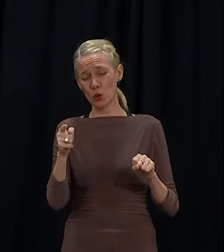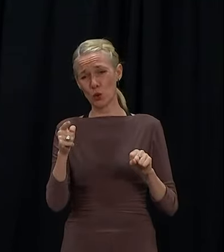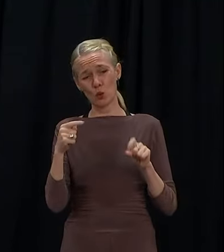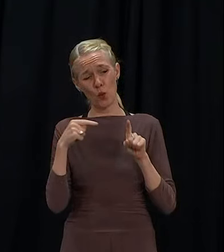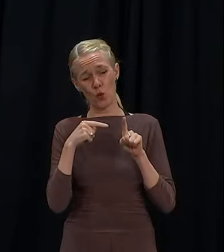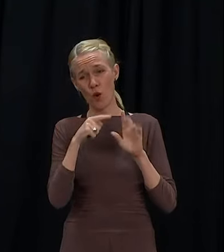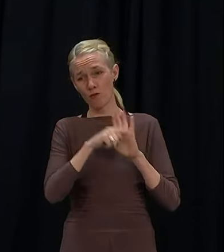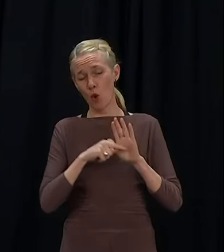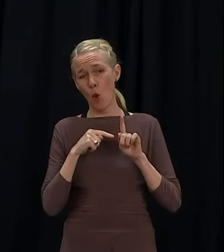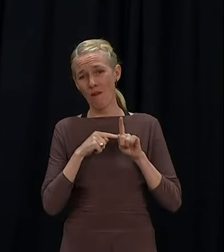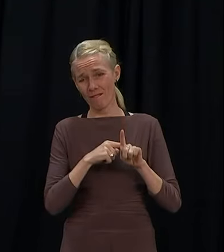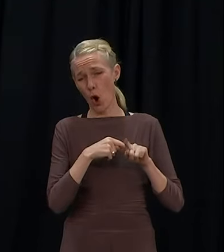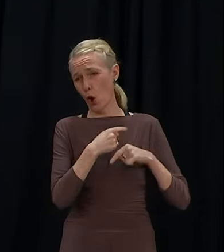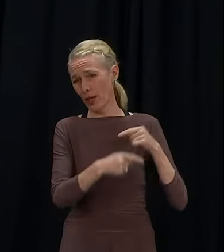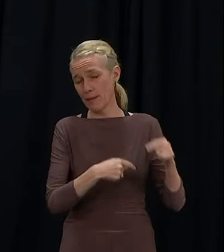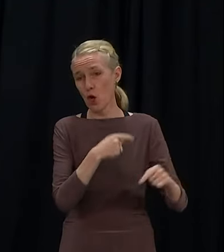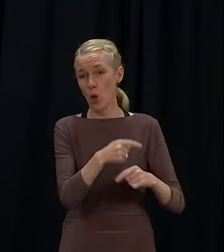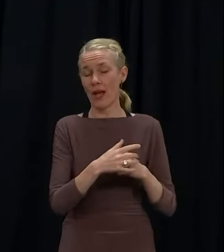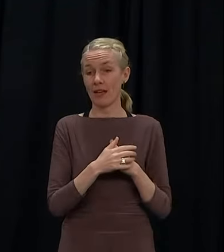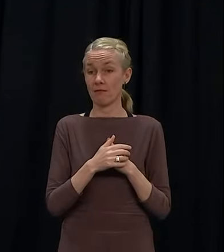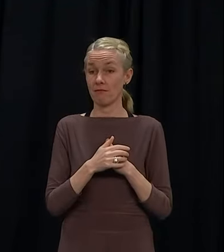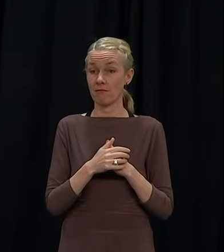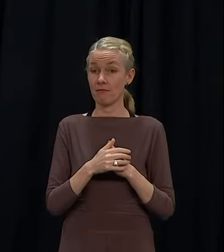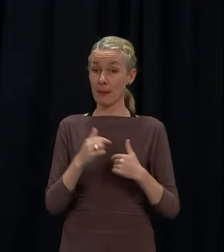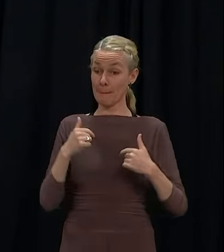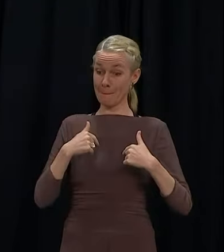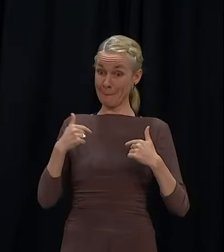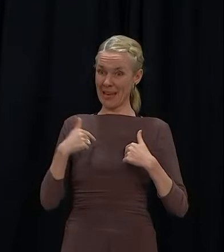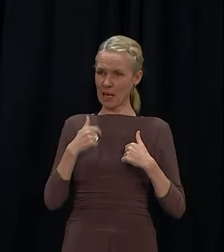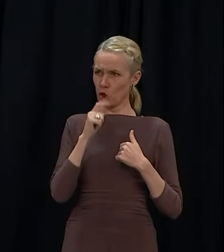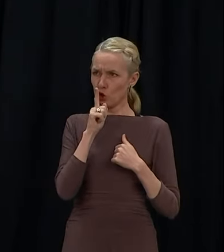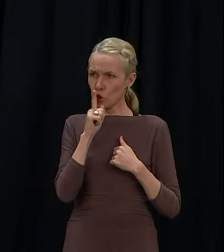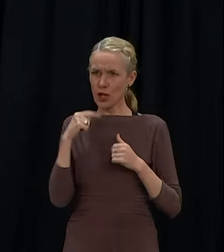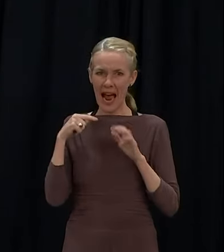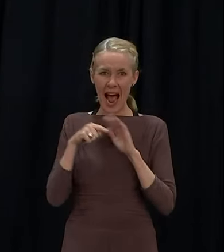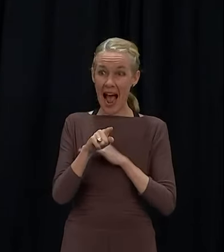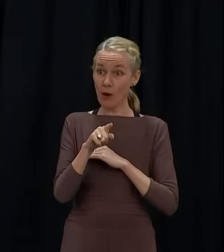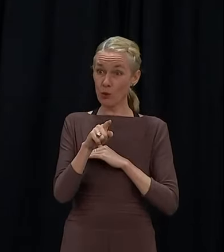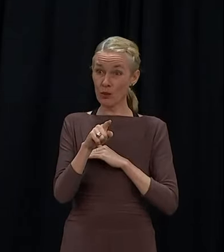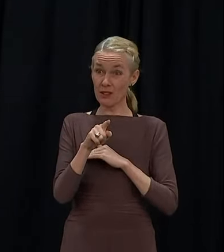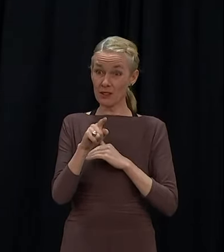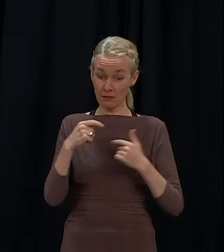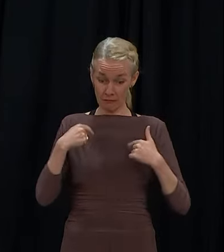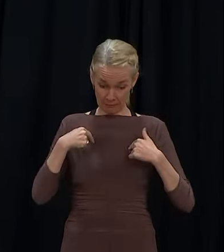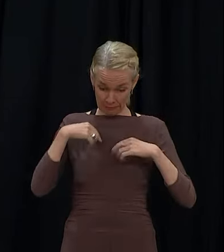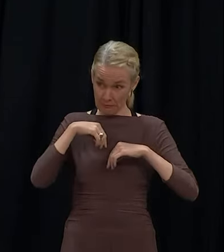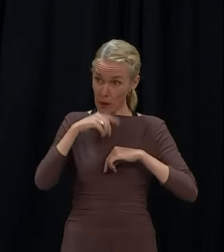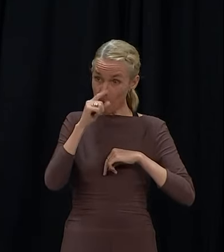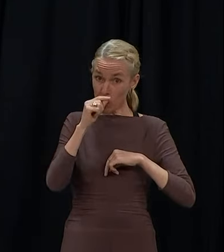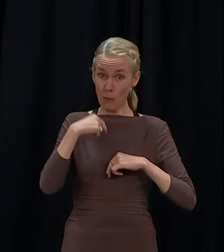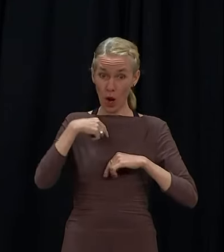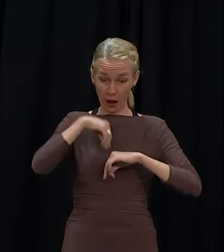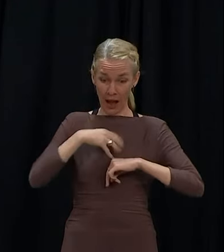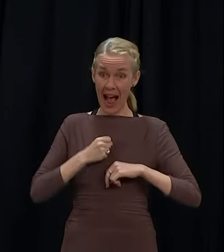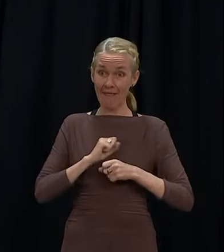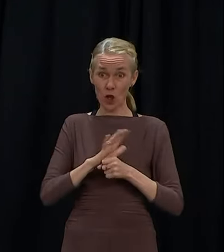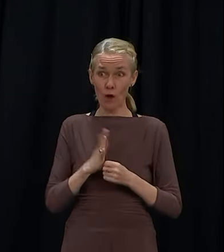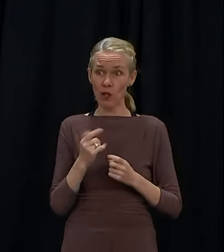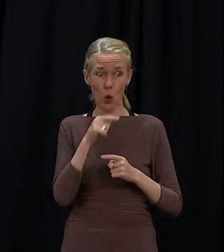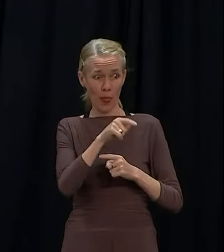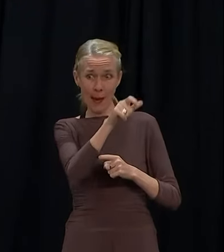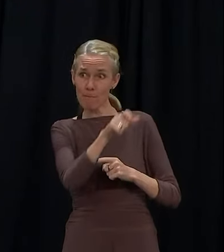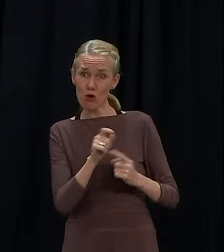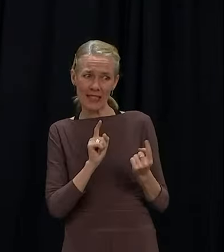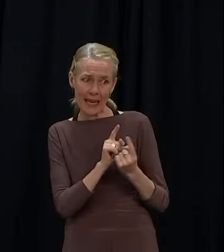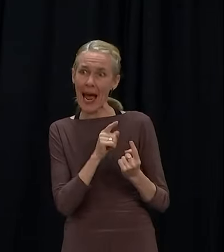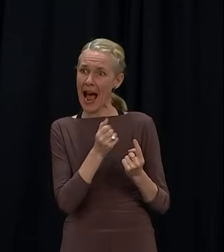someone new outside your bubble could be someone who becomes a positive case. Unless you are an essential worker, you should only